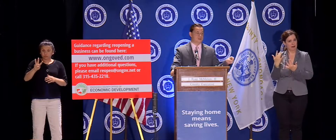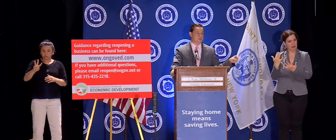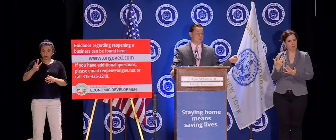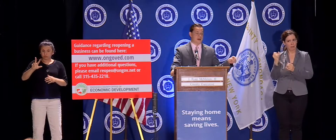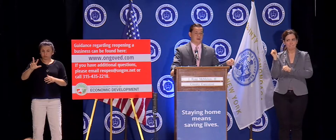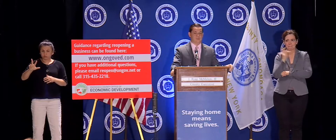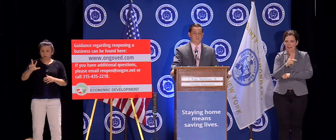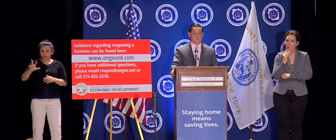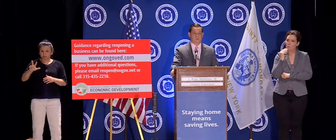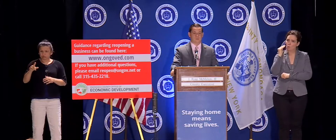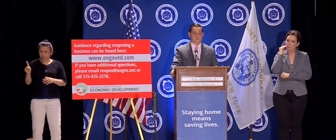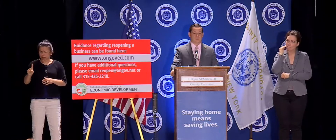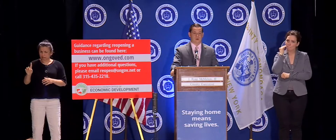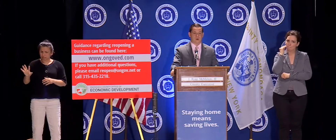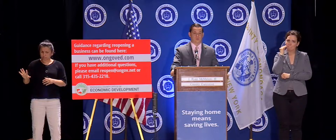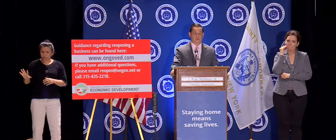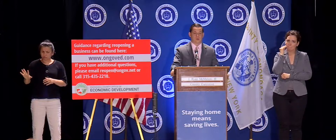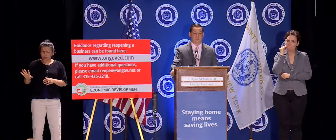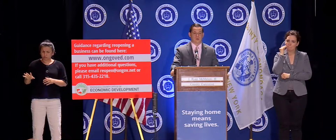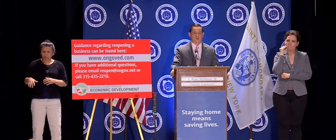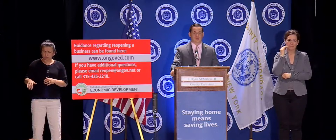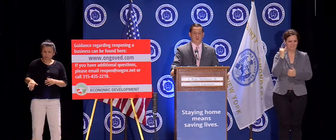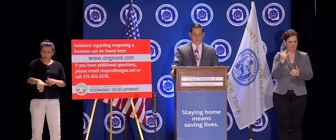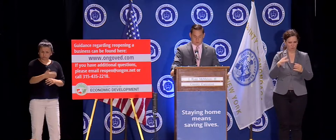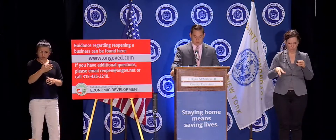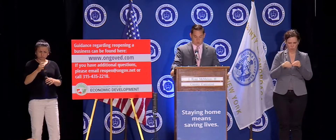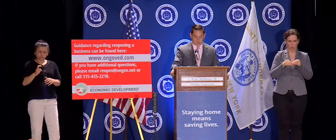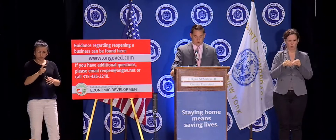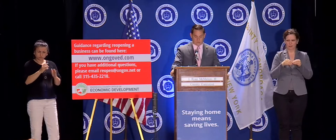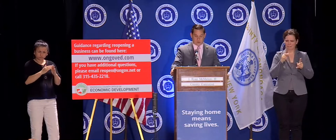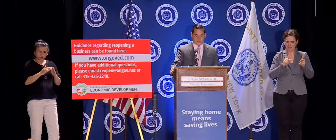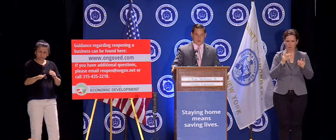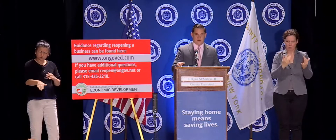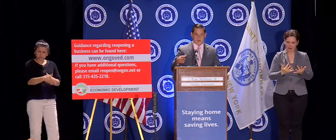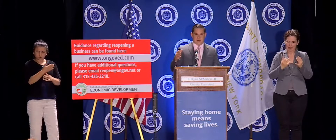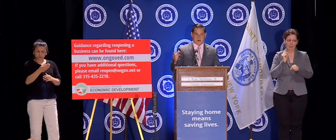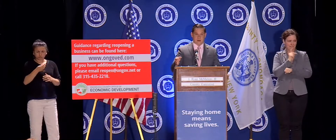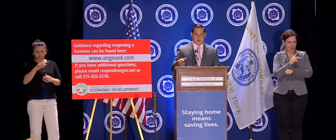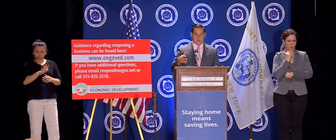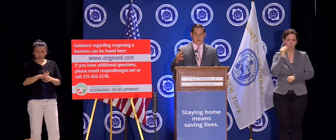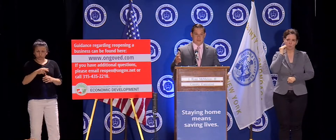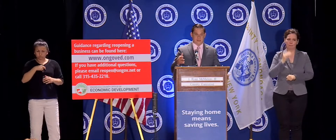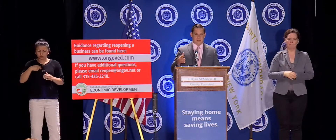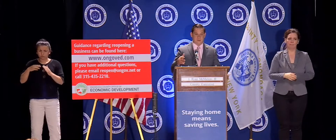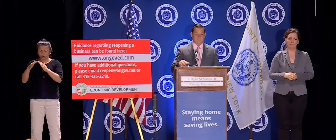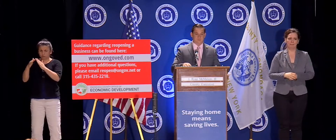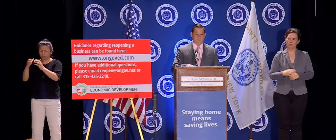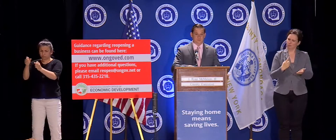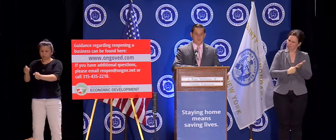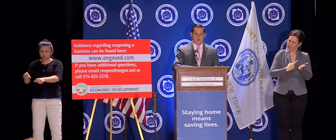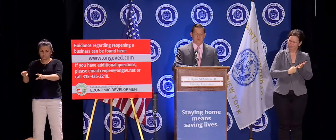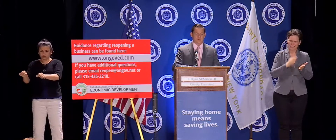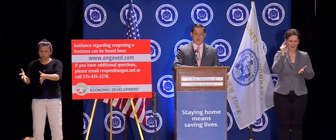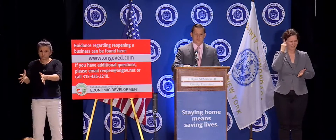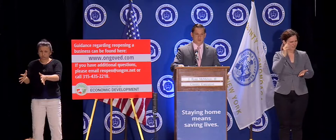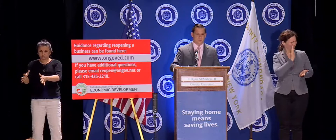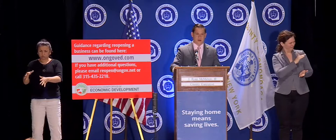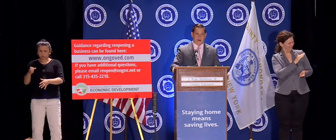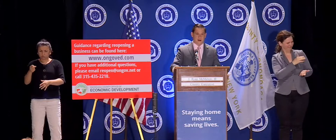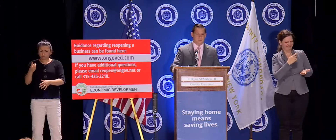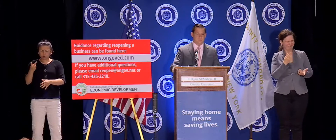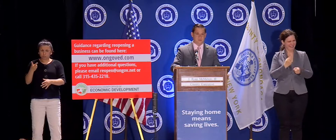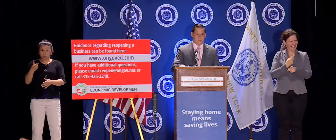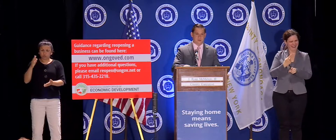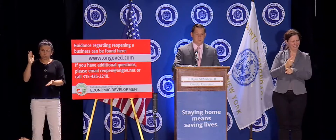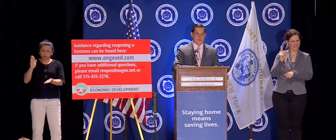be transitioned back to their homes. So we've talked about this again with the state today, clearly skewing